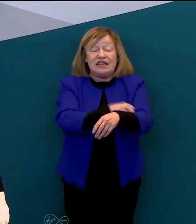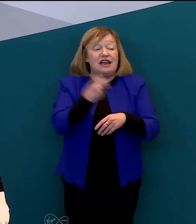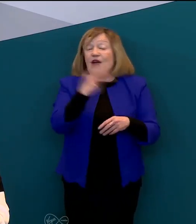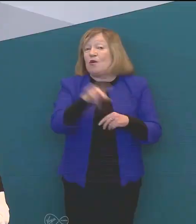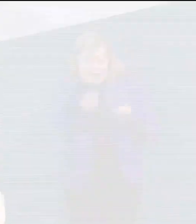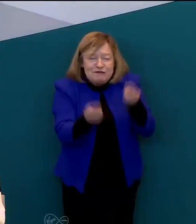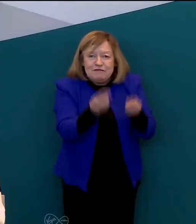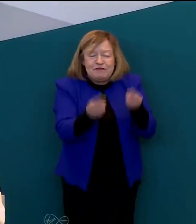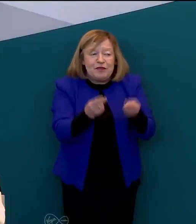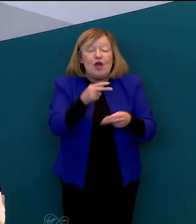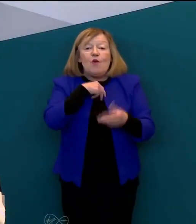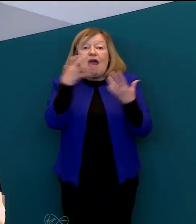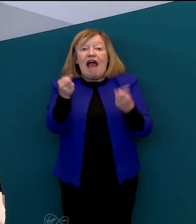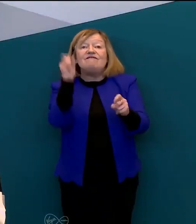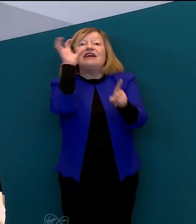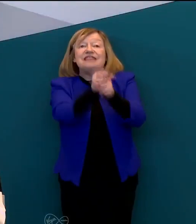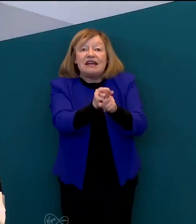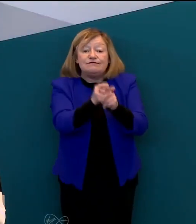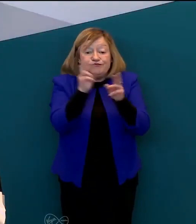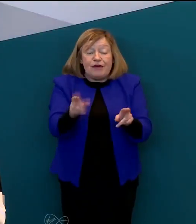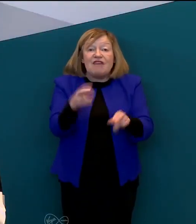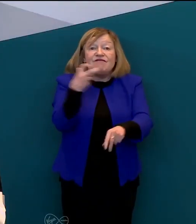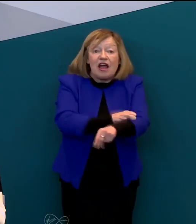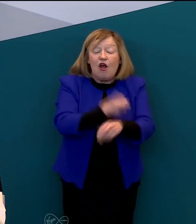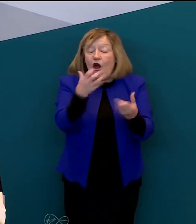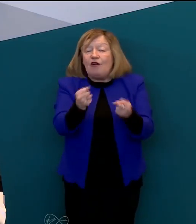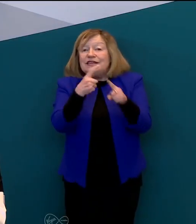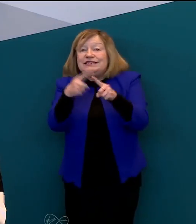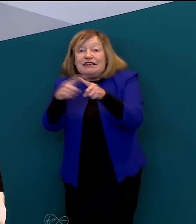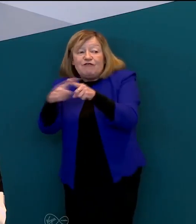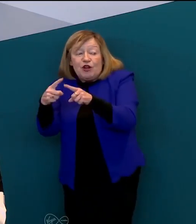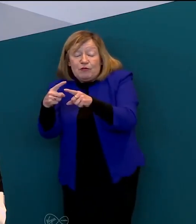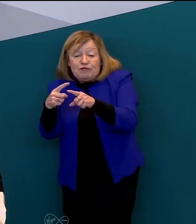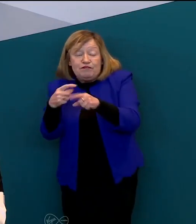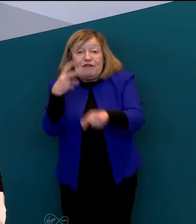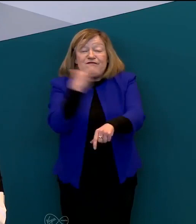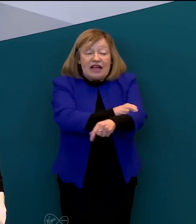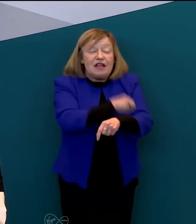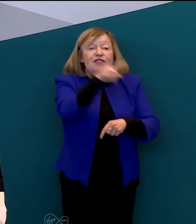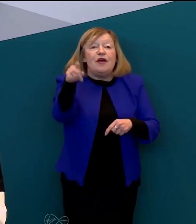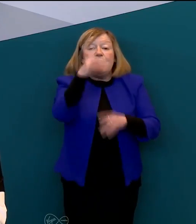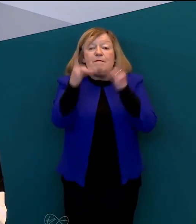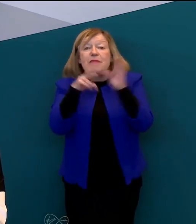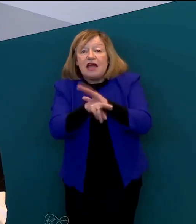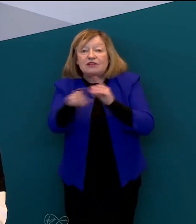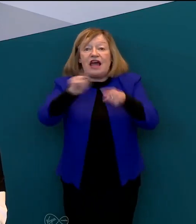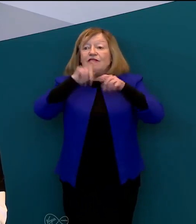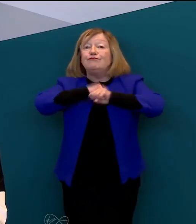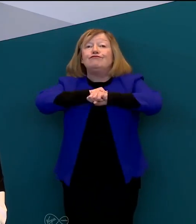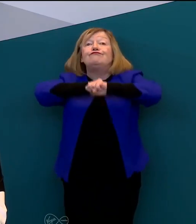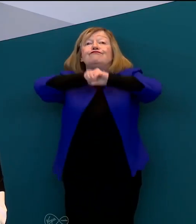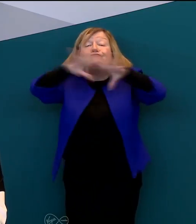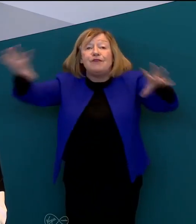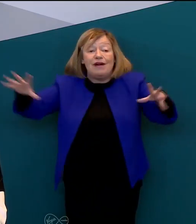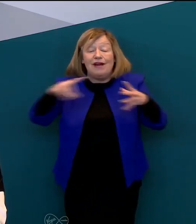we see happening in the near term. Once we identify an effective vaccine or a number of effective vaccines, the manufacturing of those and the distribution of those,